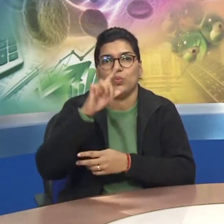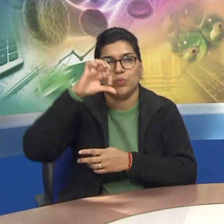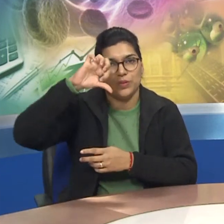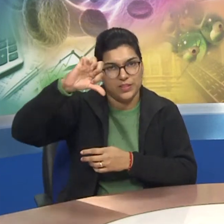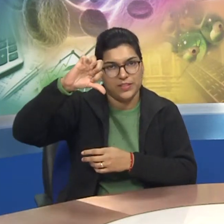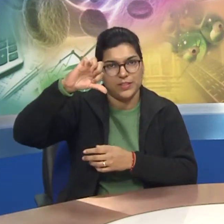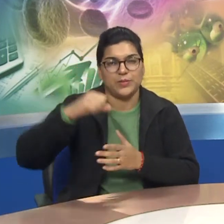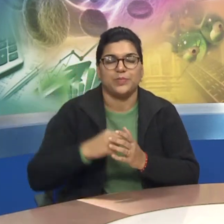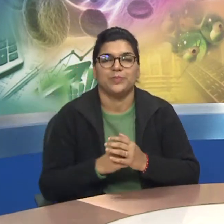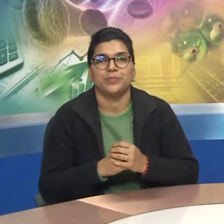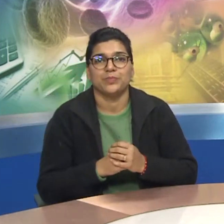Lesson number 19.